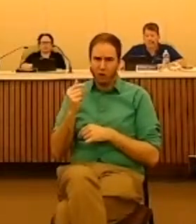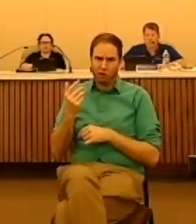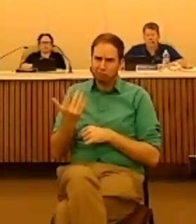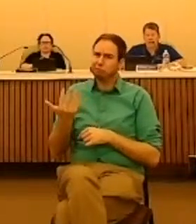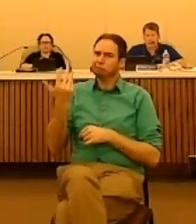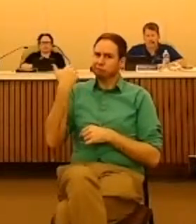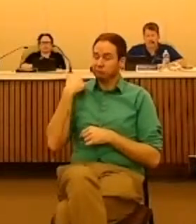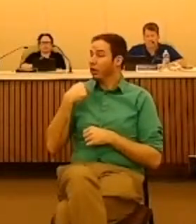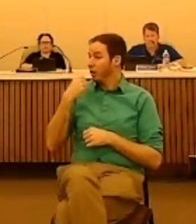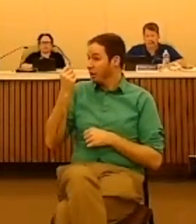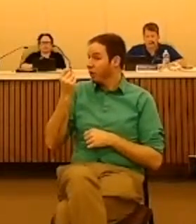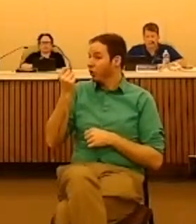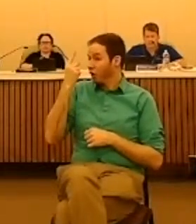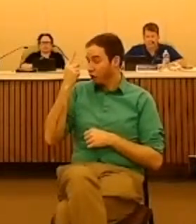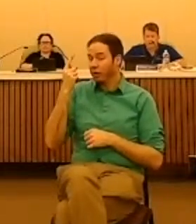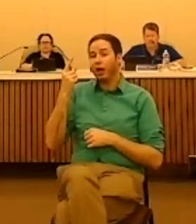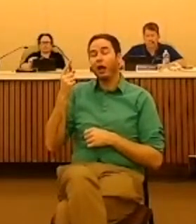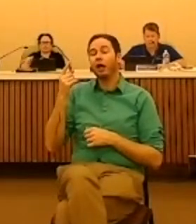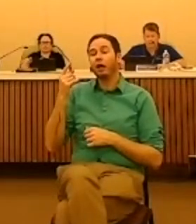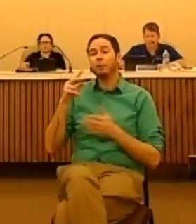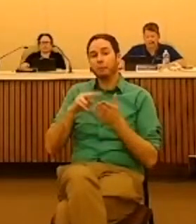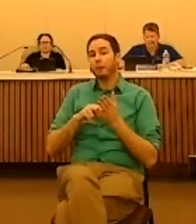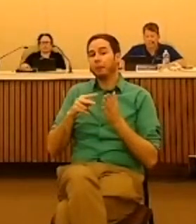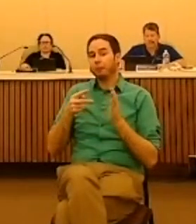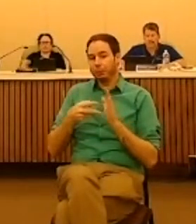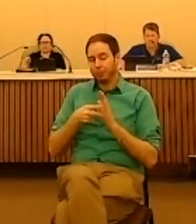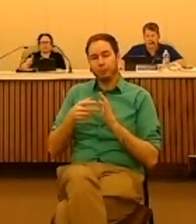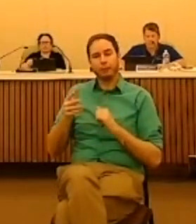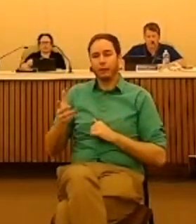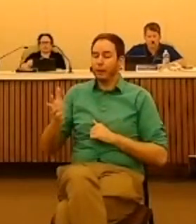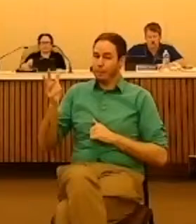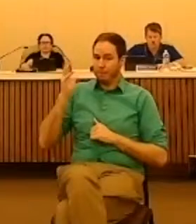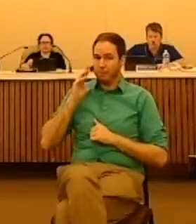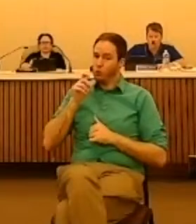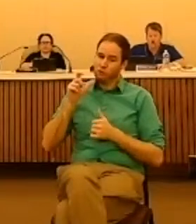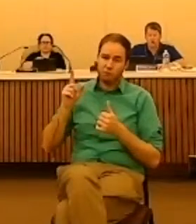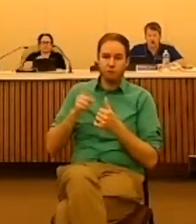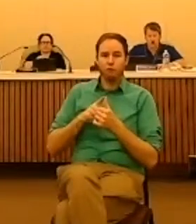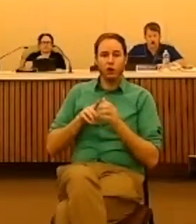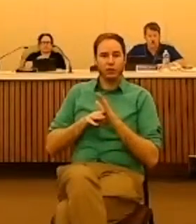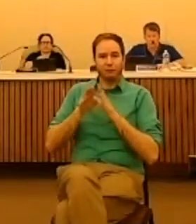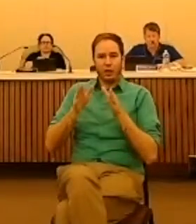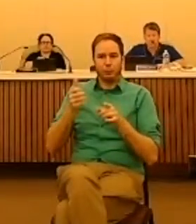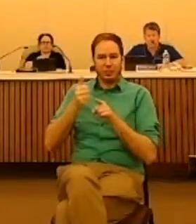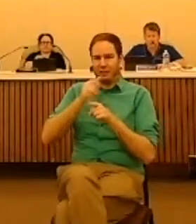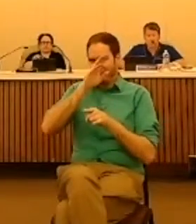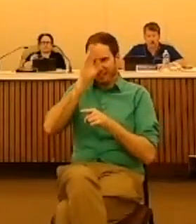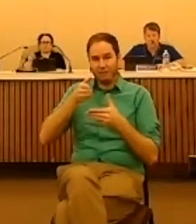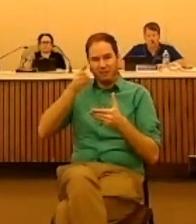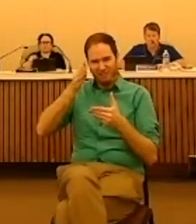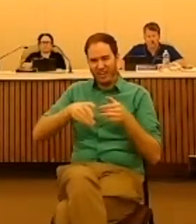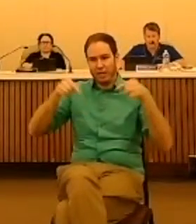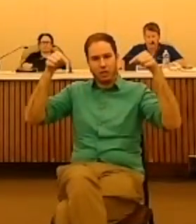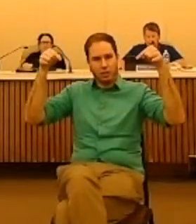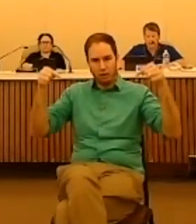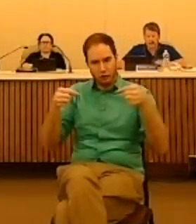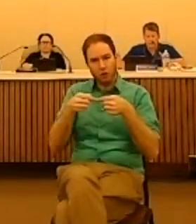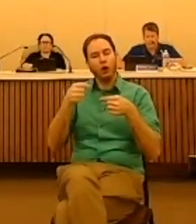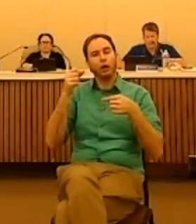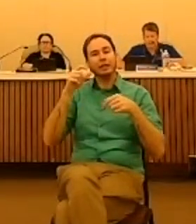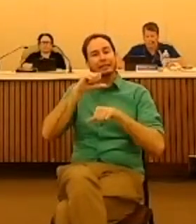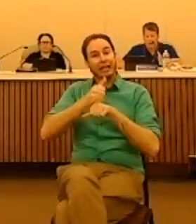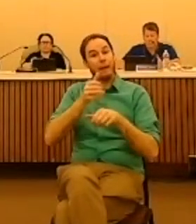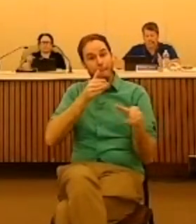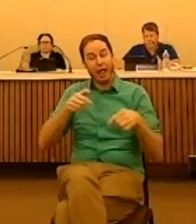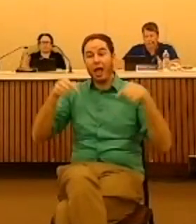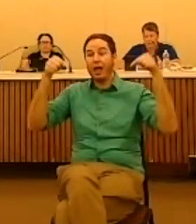that. What happened intervening? So the original developers never completed that, but it was still an approved plan.